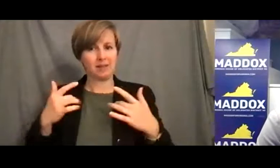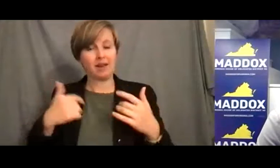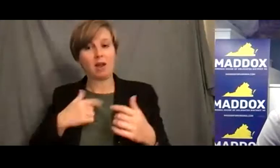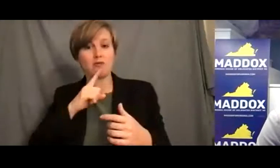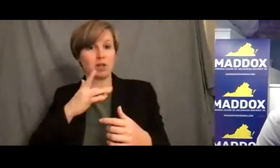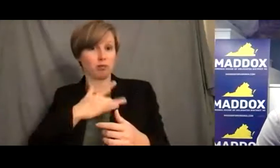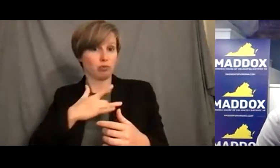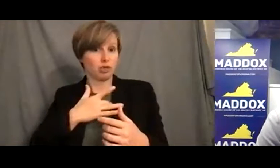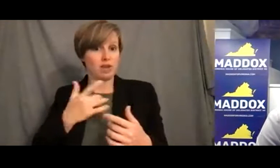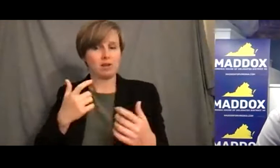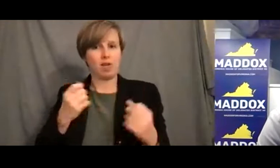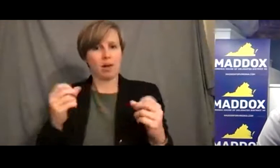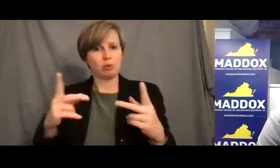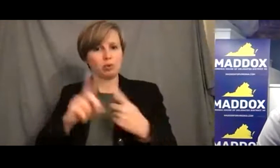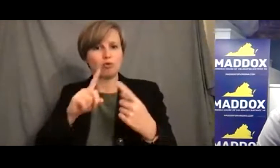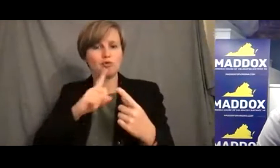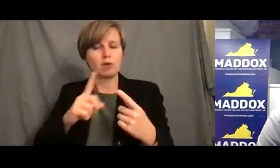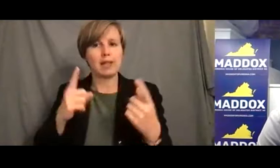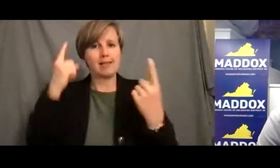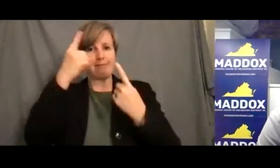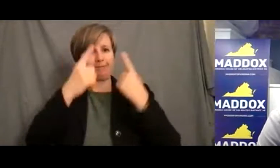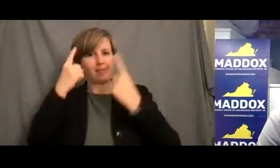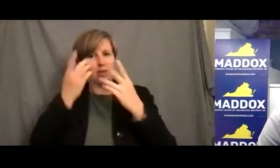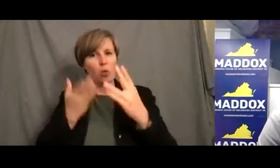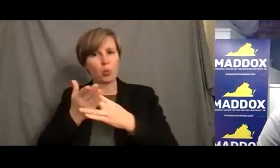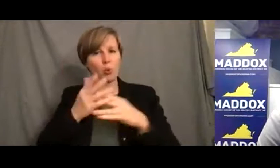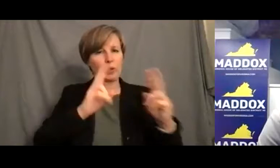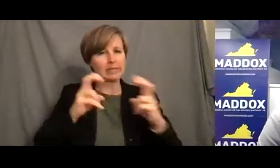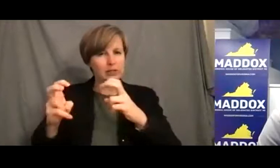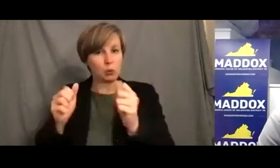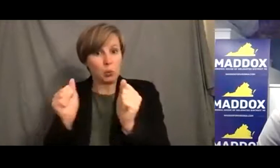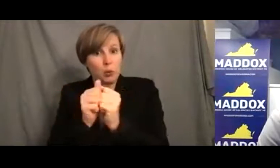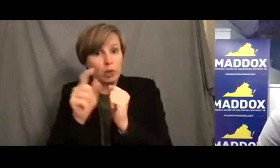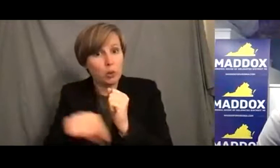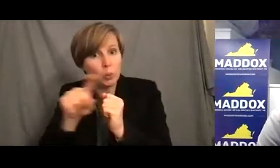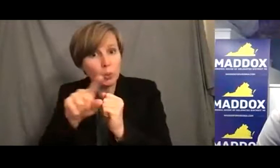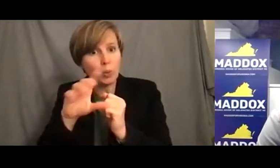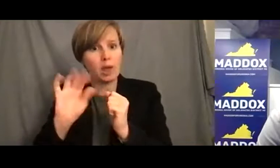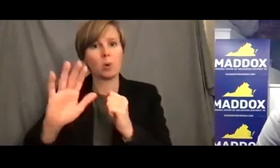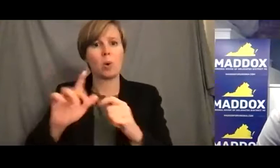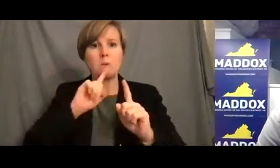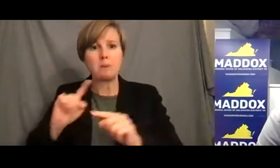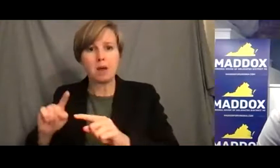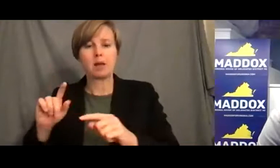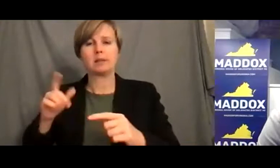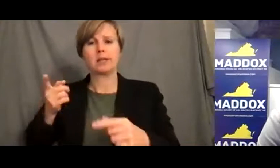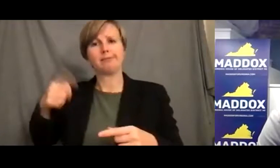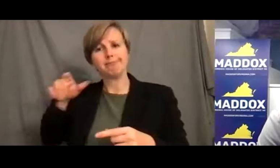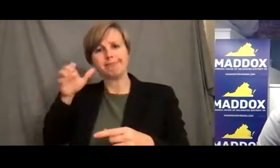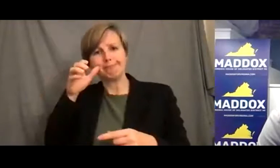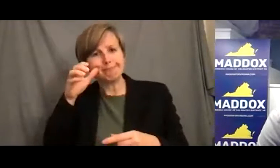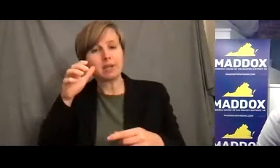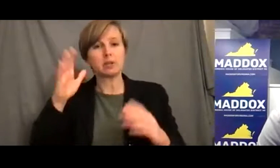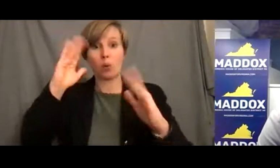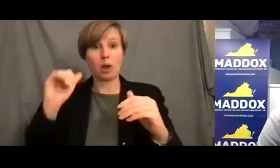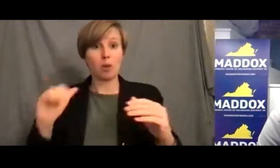to think through these things with you and to get some responses to it. I hope that afterwards we get some